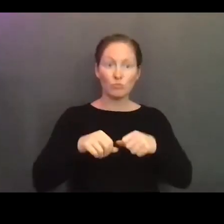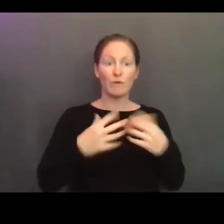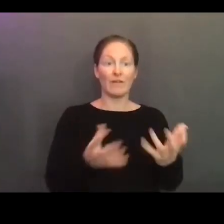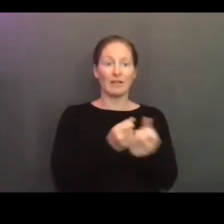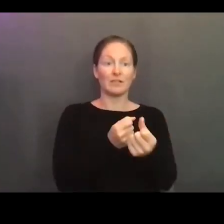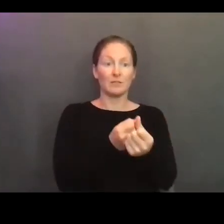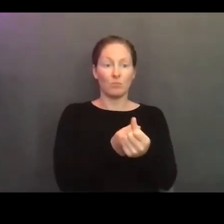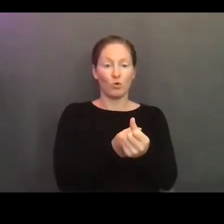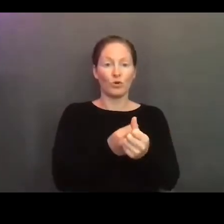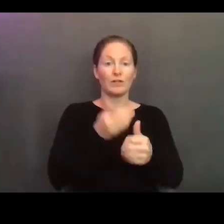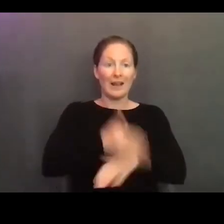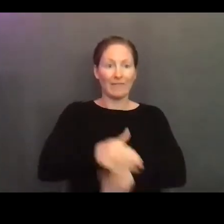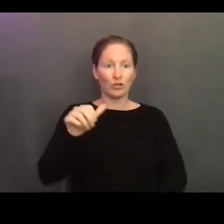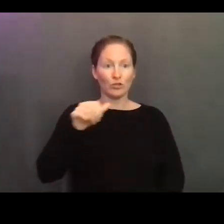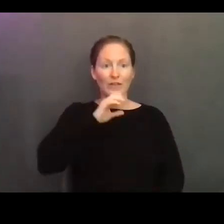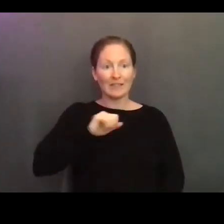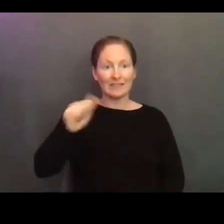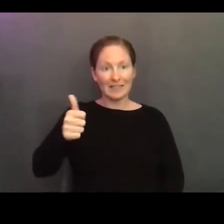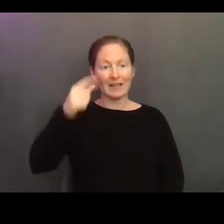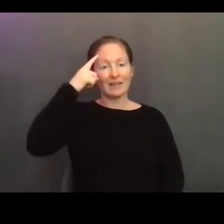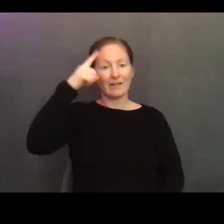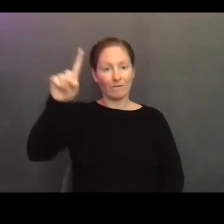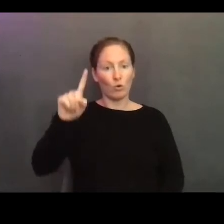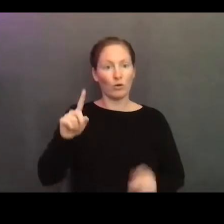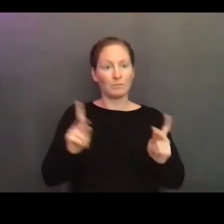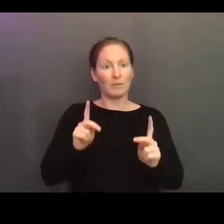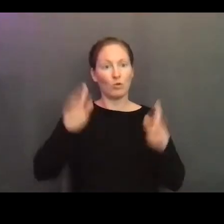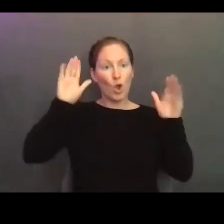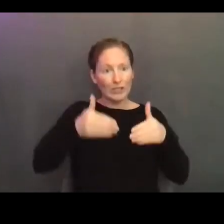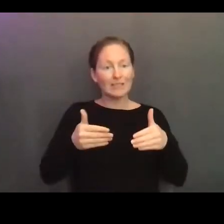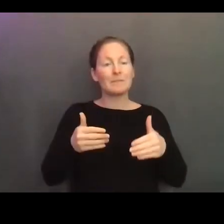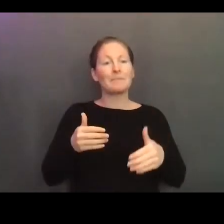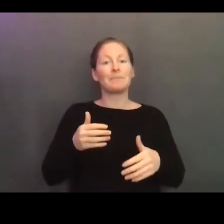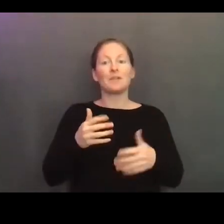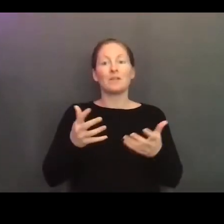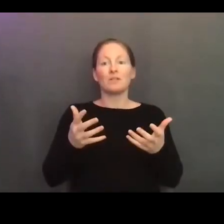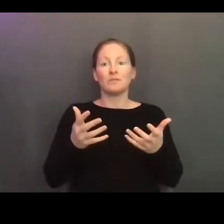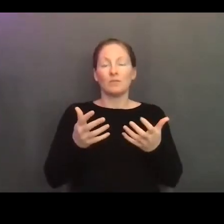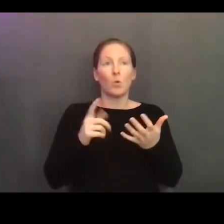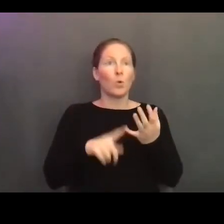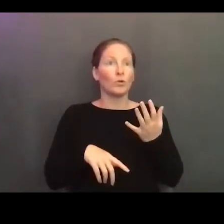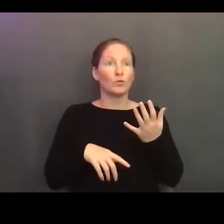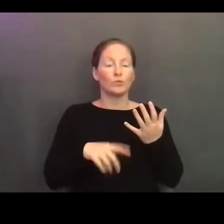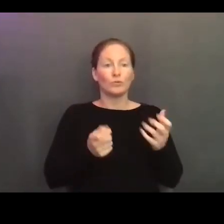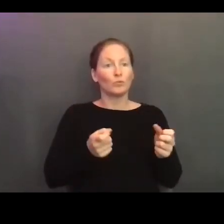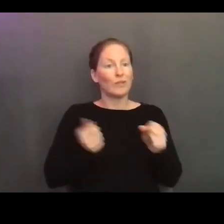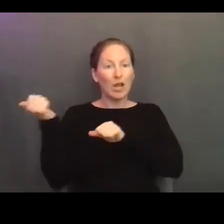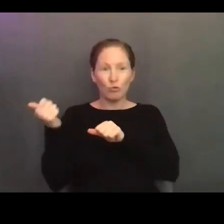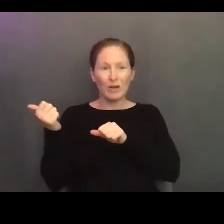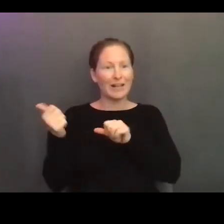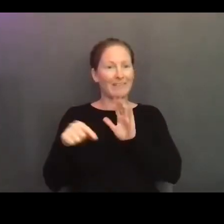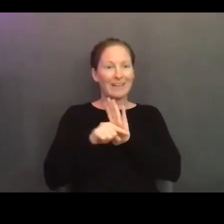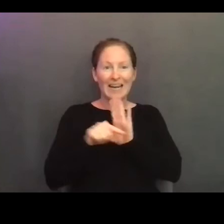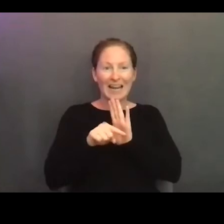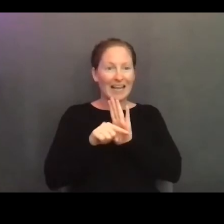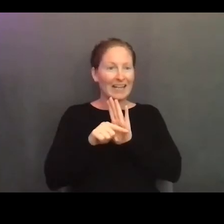support after 10 years of age for those on the spectrum. Whether it's to get rid of the stigma associated, you know, with those